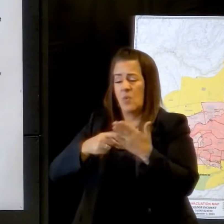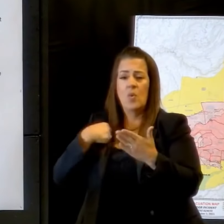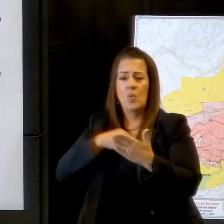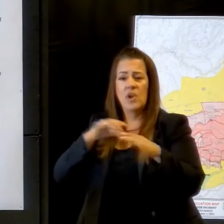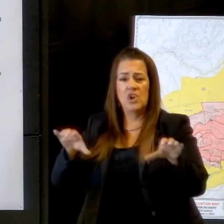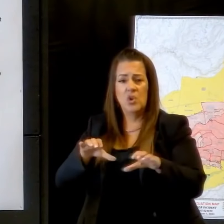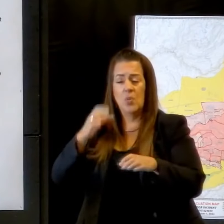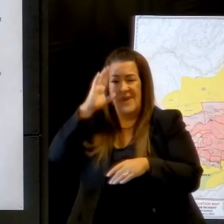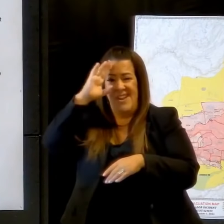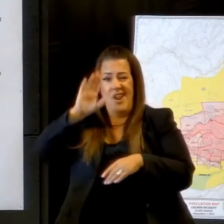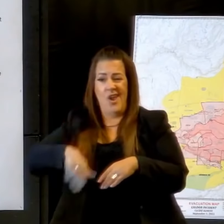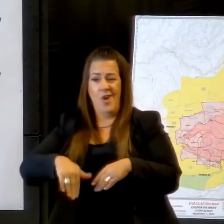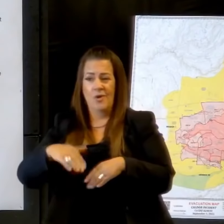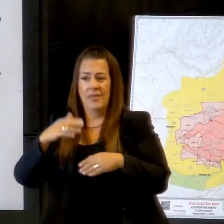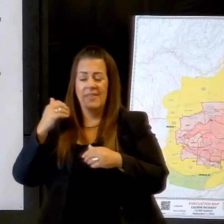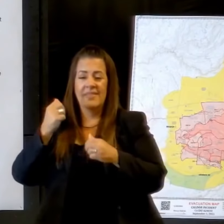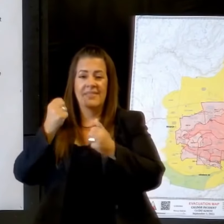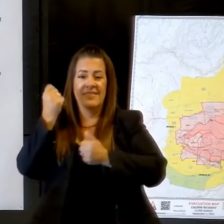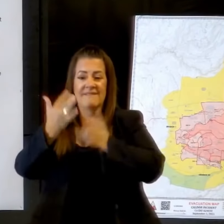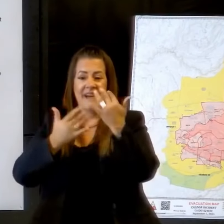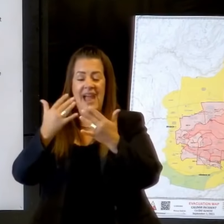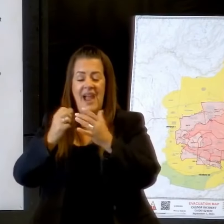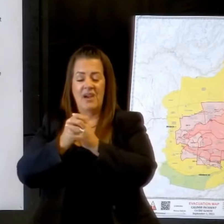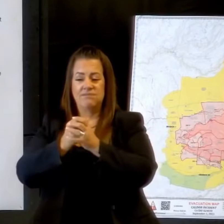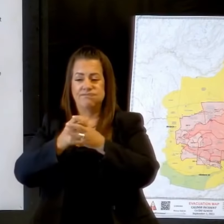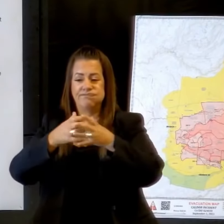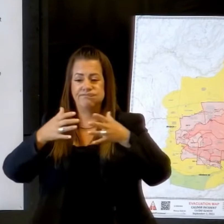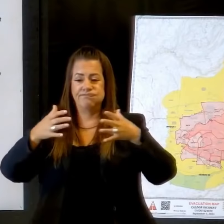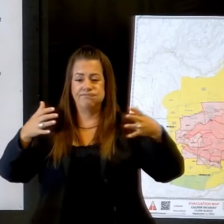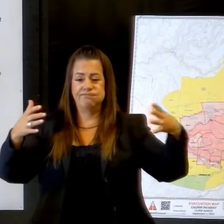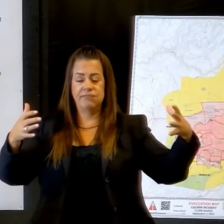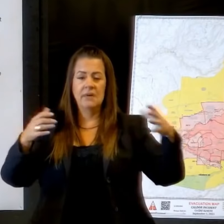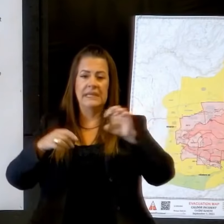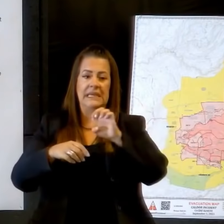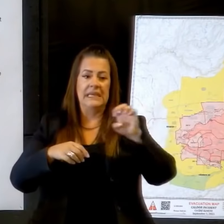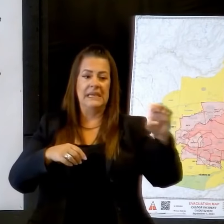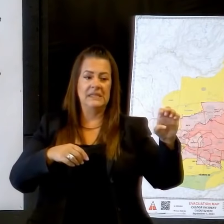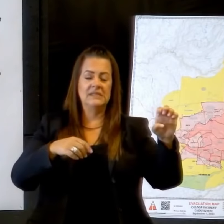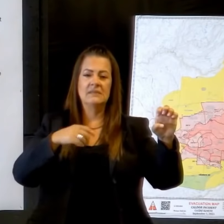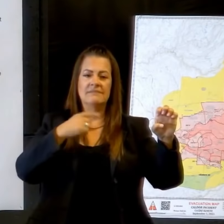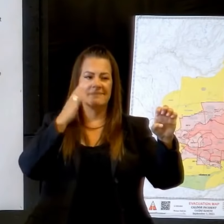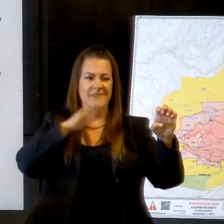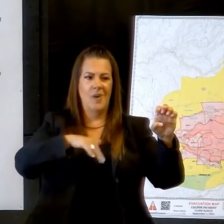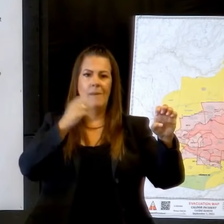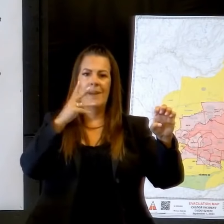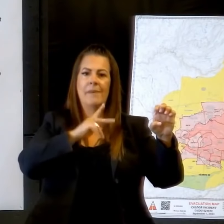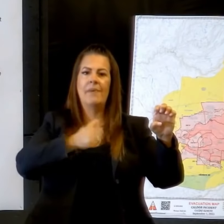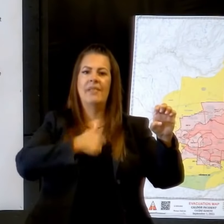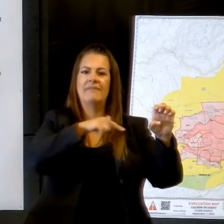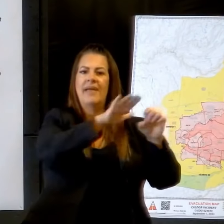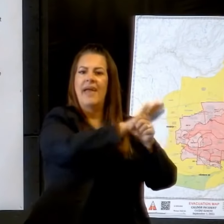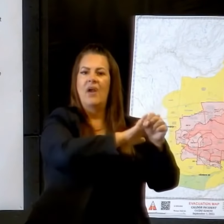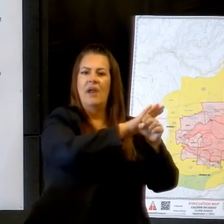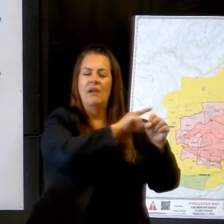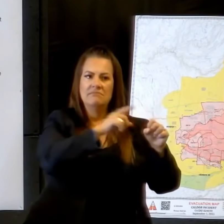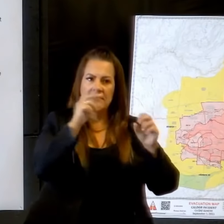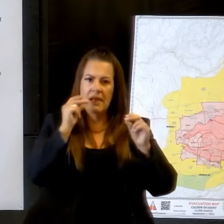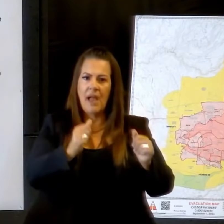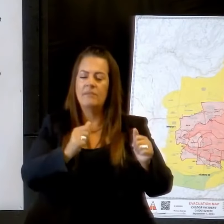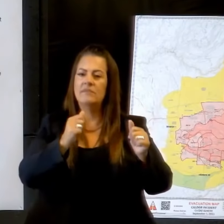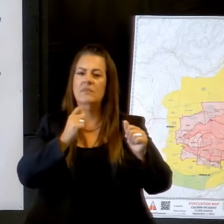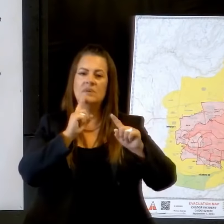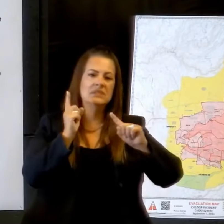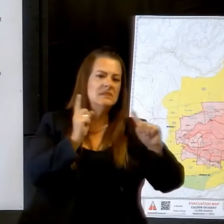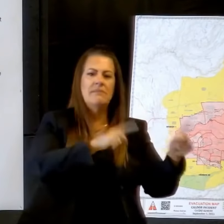We know there's a lot of values at risk out there, and that's how we're positioning our resources. Are we reactive? Absolutely. Anytime we see a flare-up